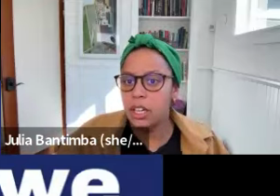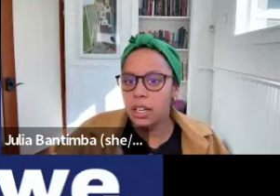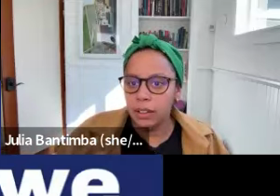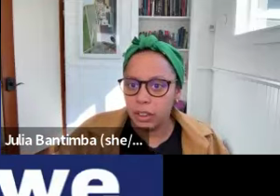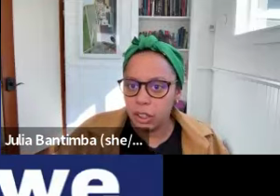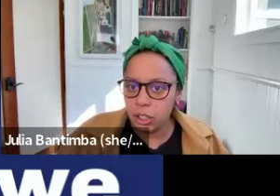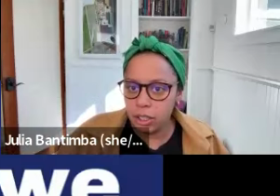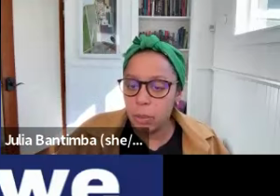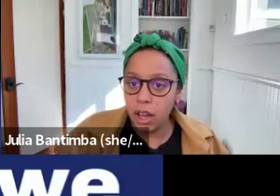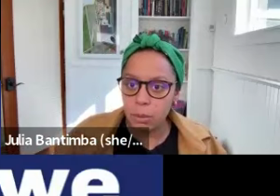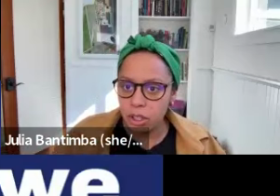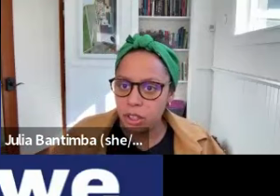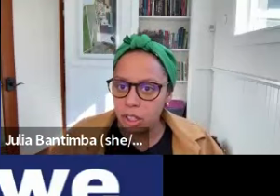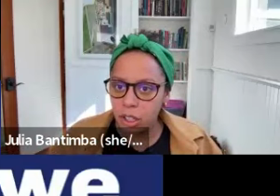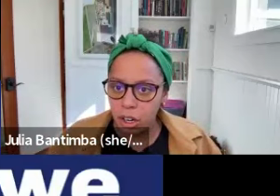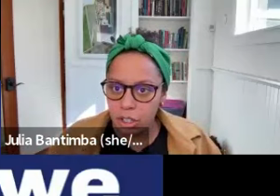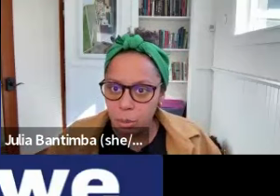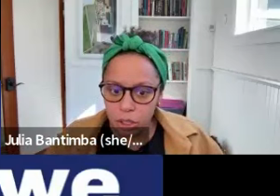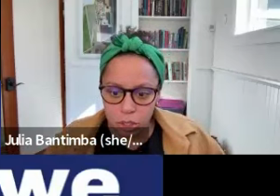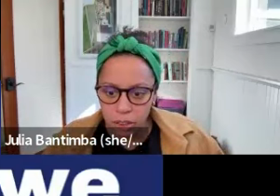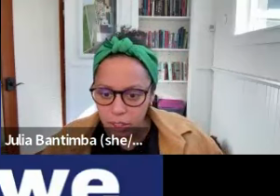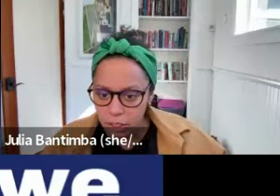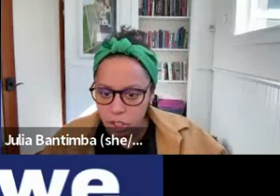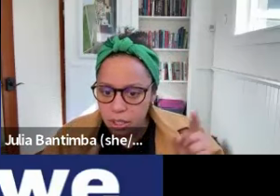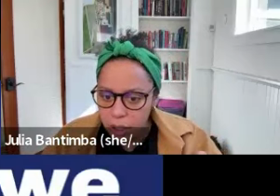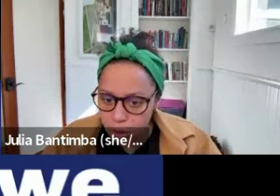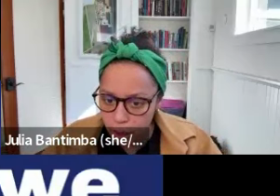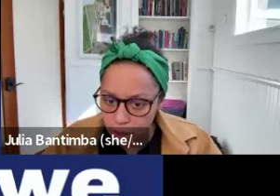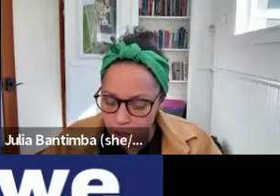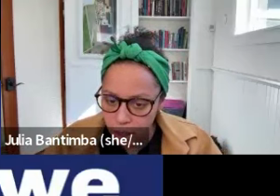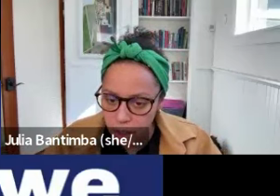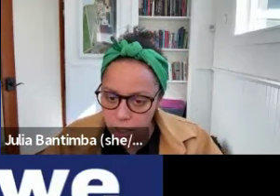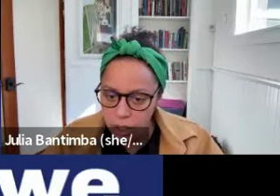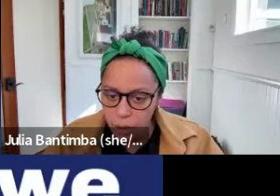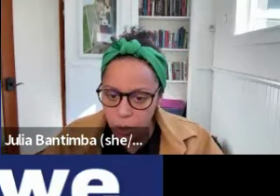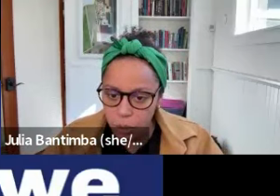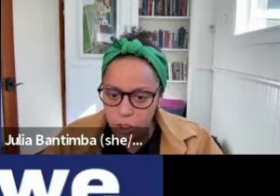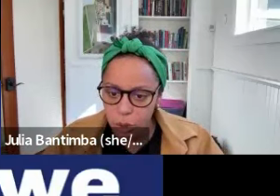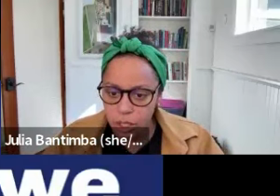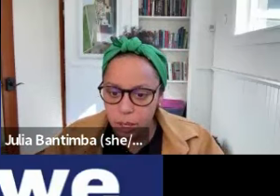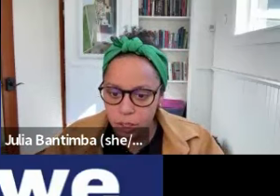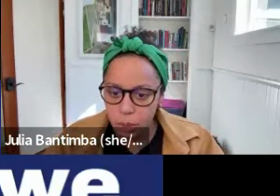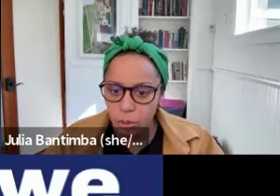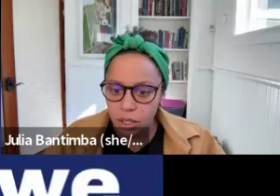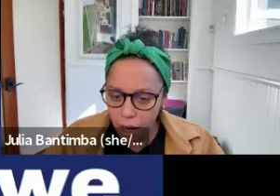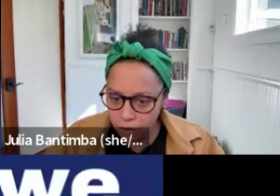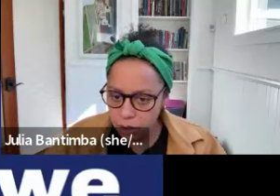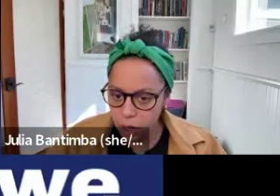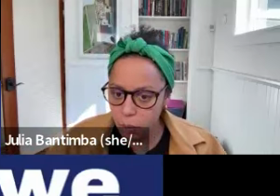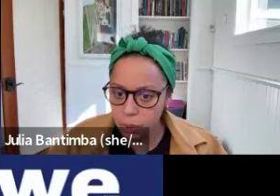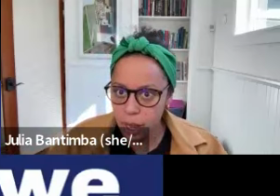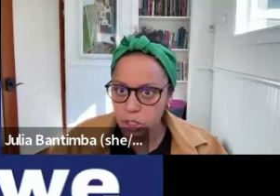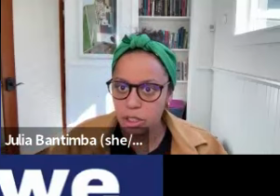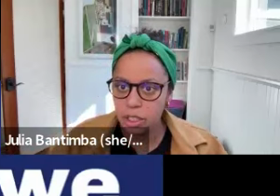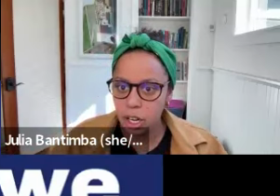support, or like it's possible that there are supports. So I think it's just a nice reminder that when we're scoring the metric, we really have to